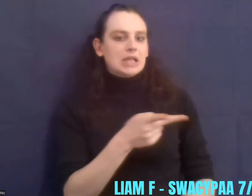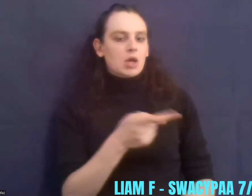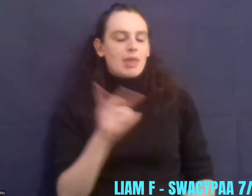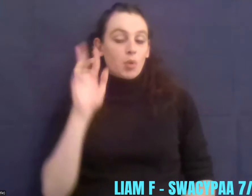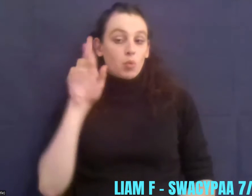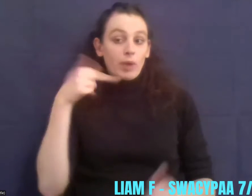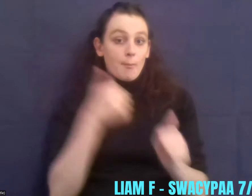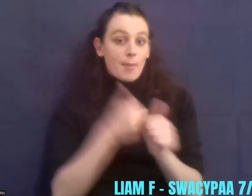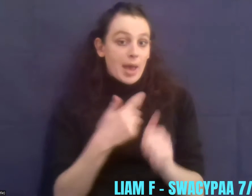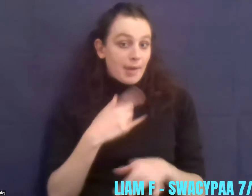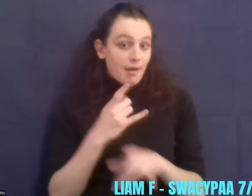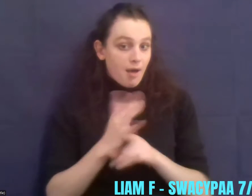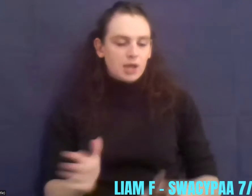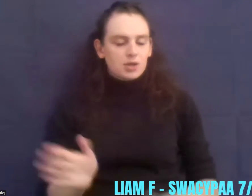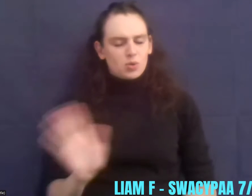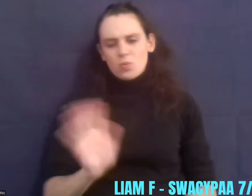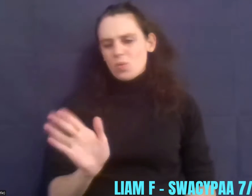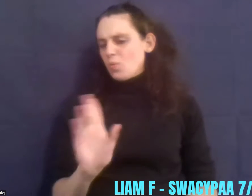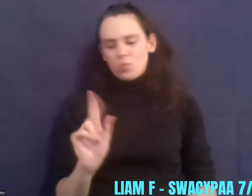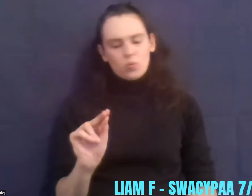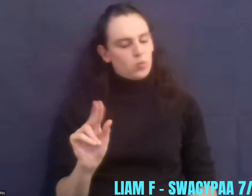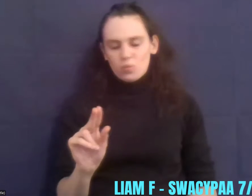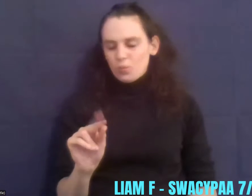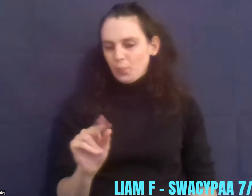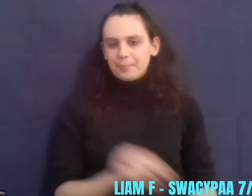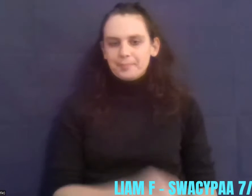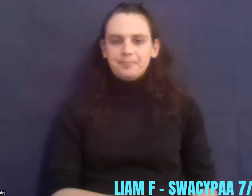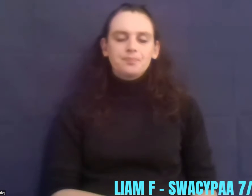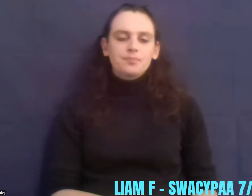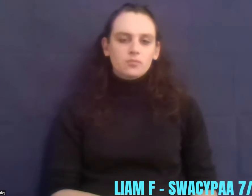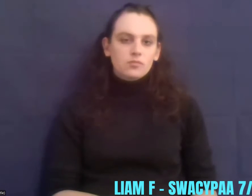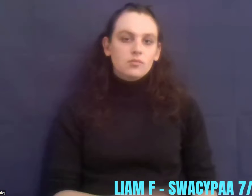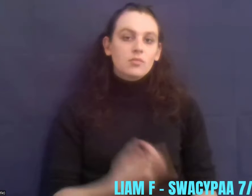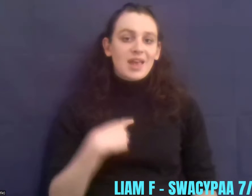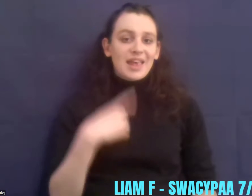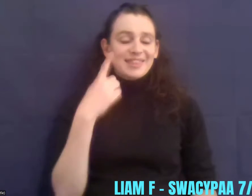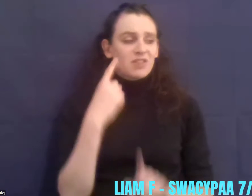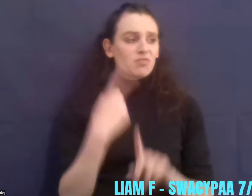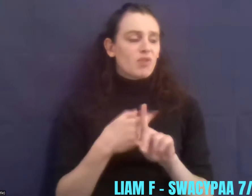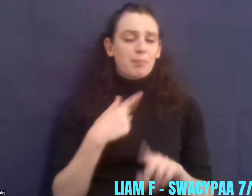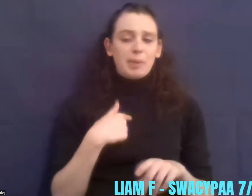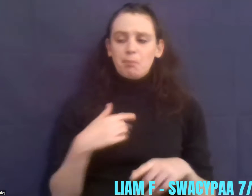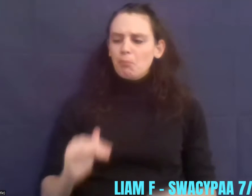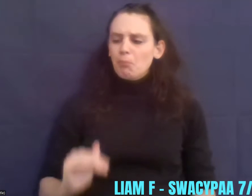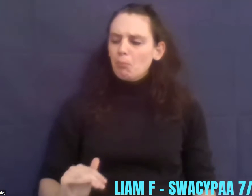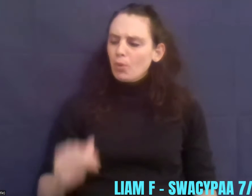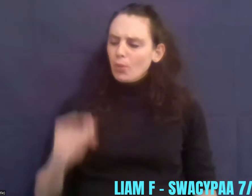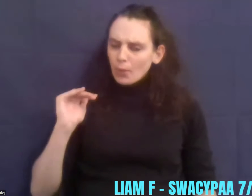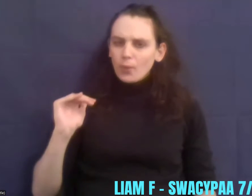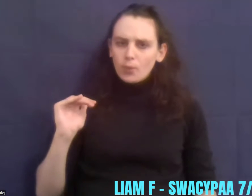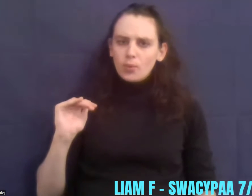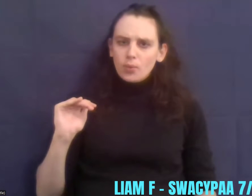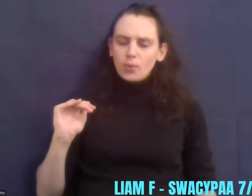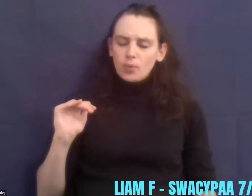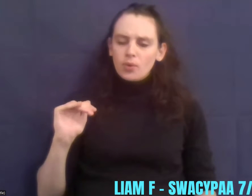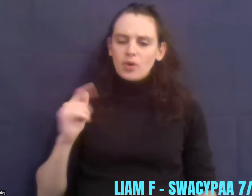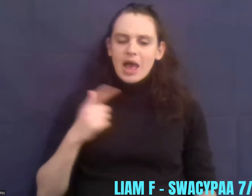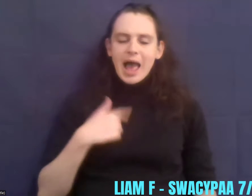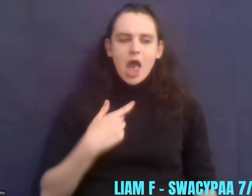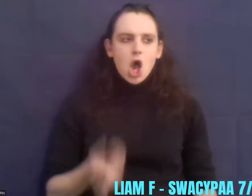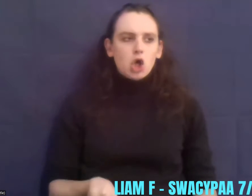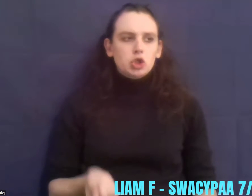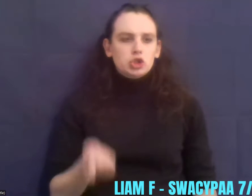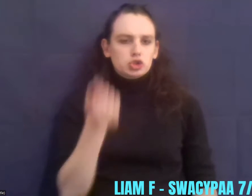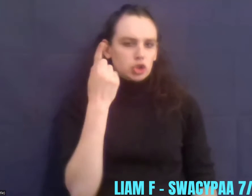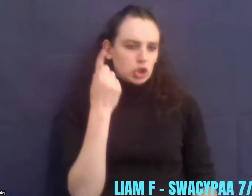alcoholic by any means. I think from a young age, I can see that though I was